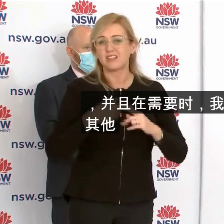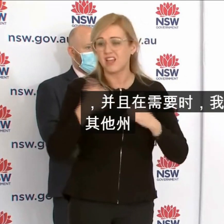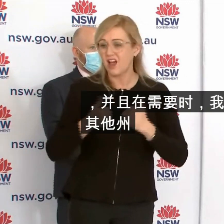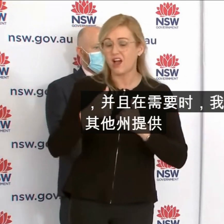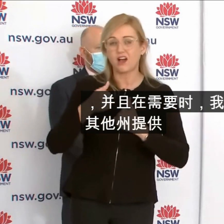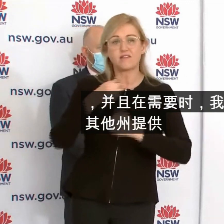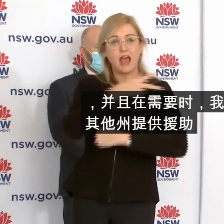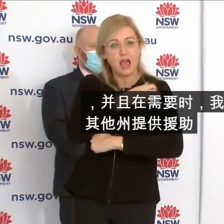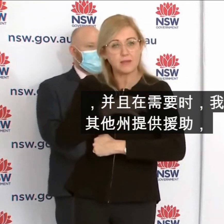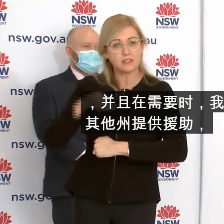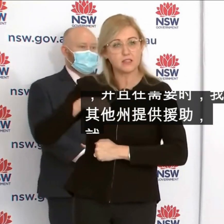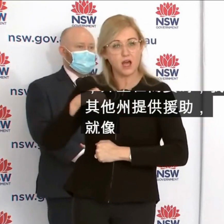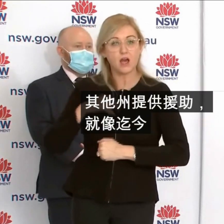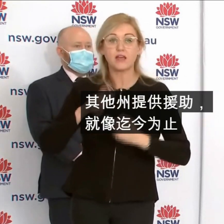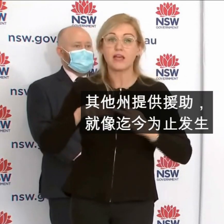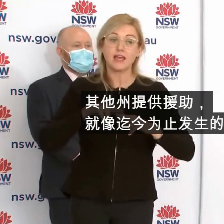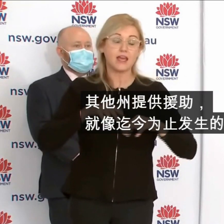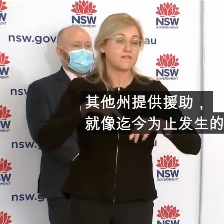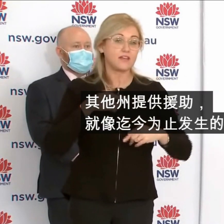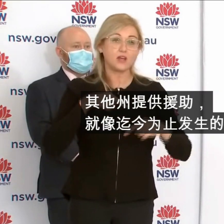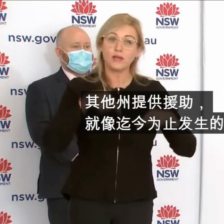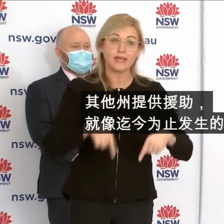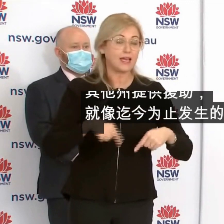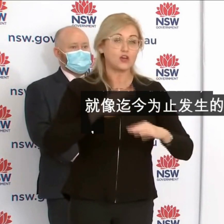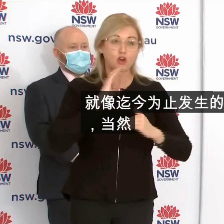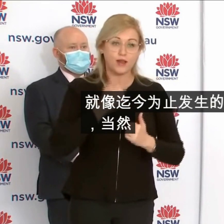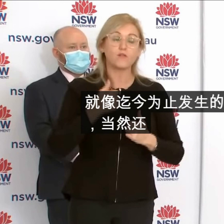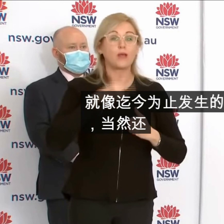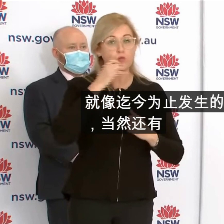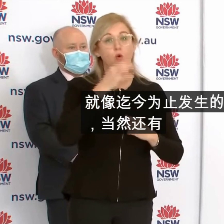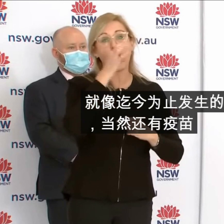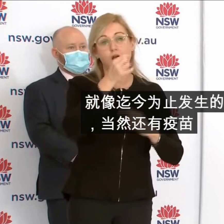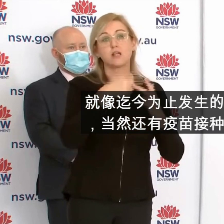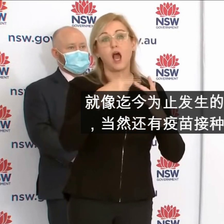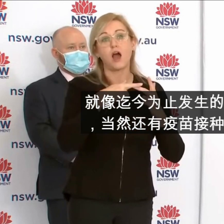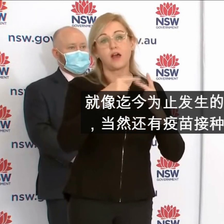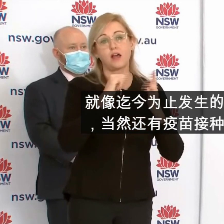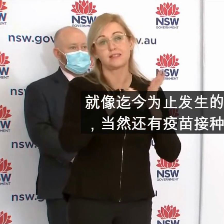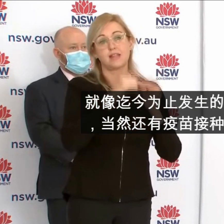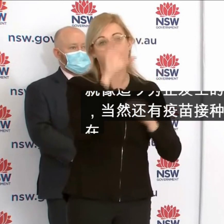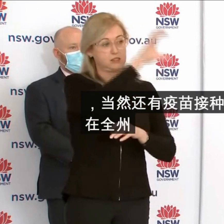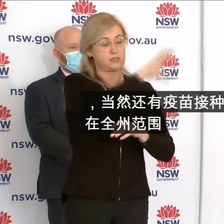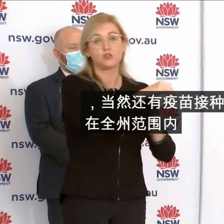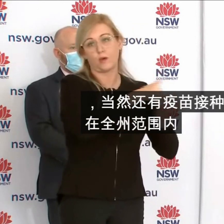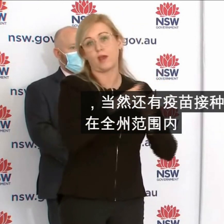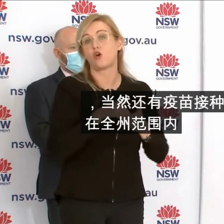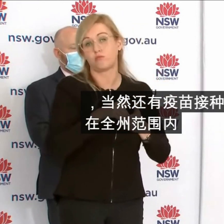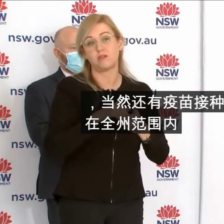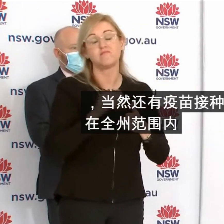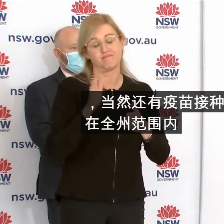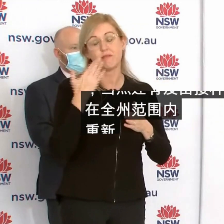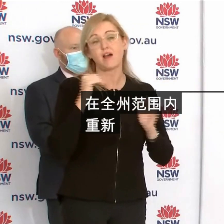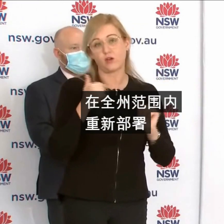call on assistance from other states, as has happened to date. And certainly for vaccination efforts across the